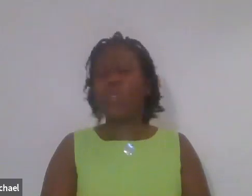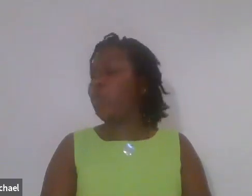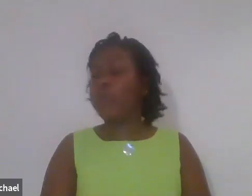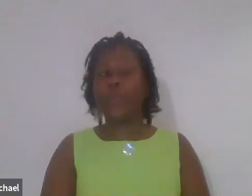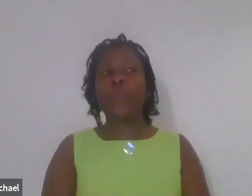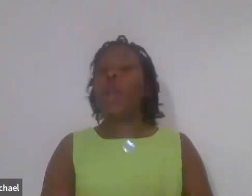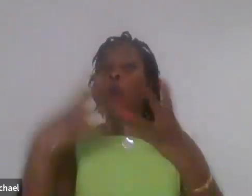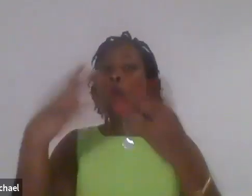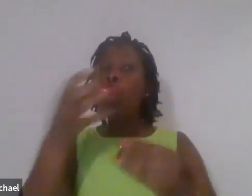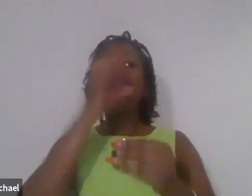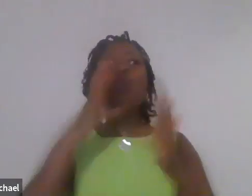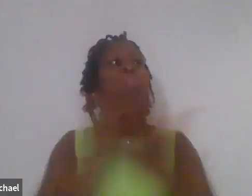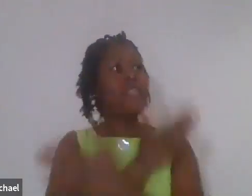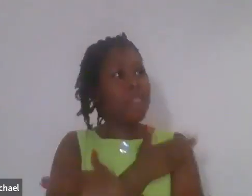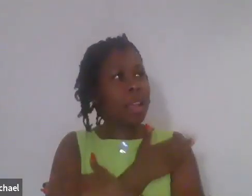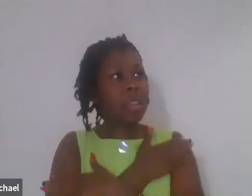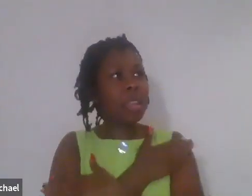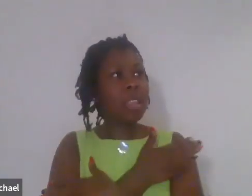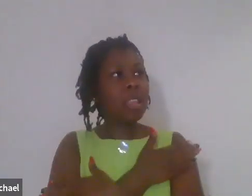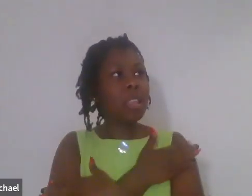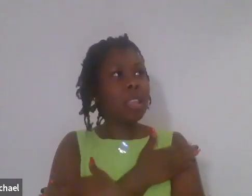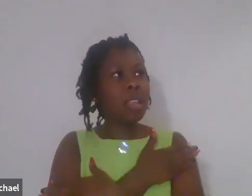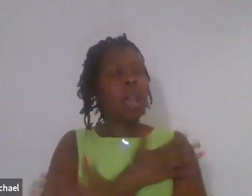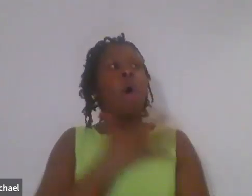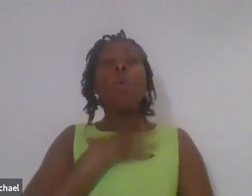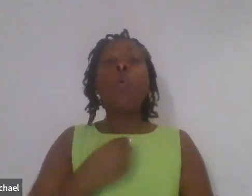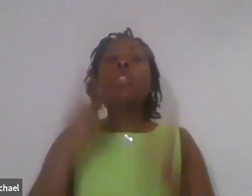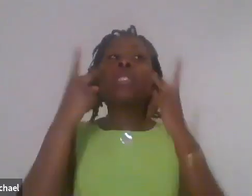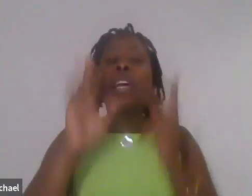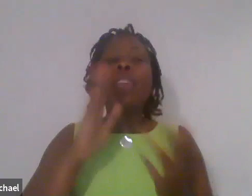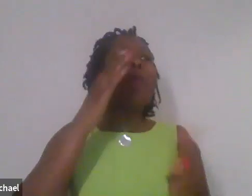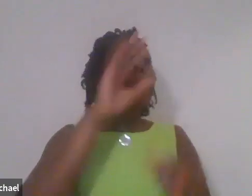ABCD. Go and then quit a friend. Sit with friends who see the